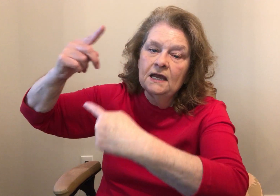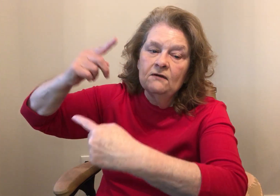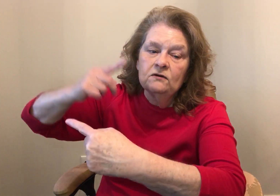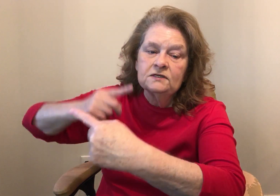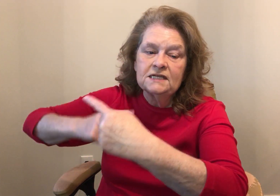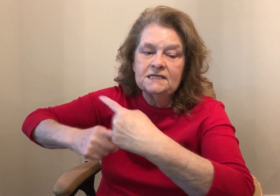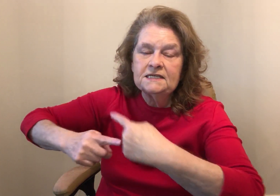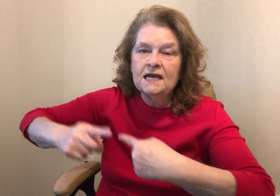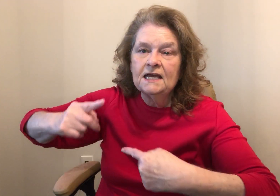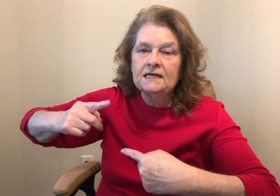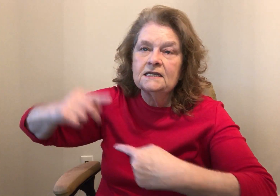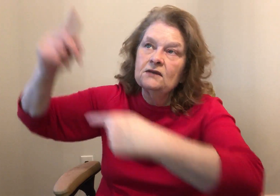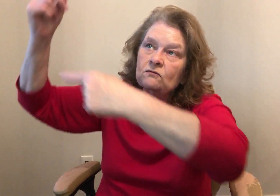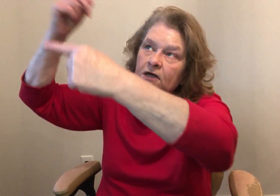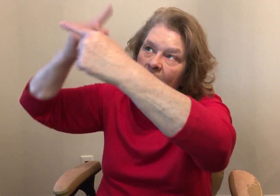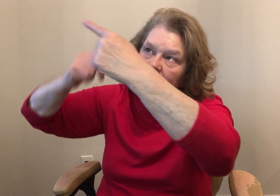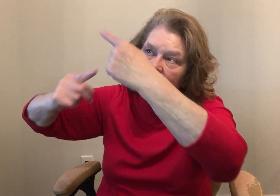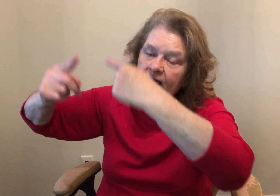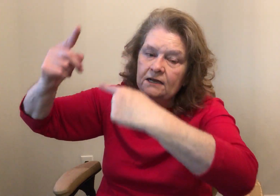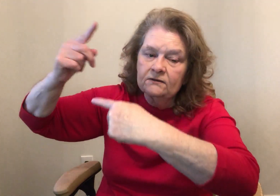Will descend. He will come down